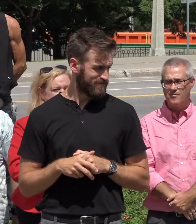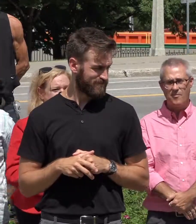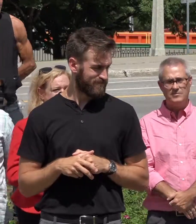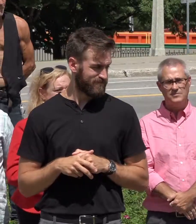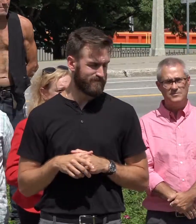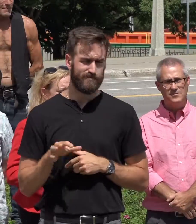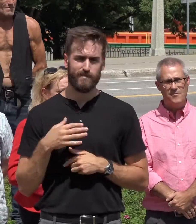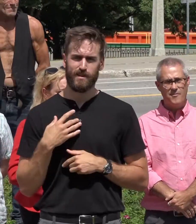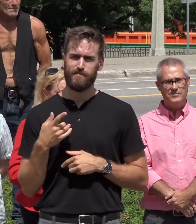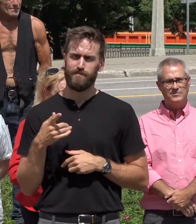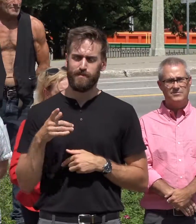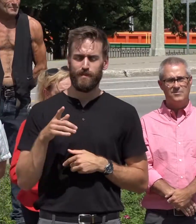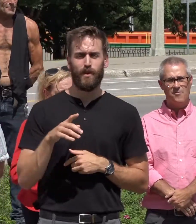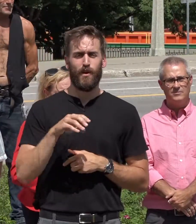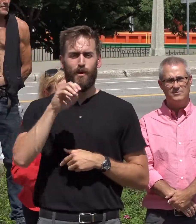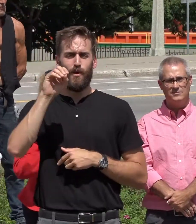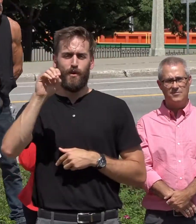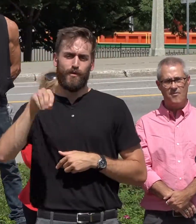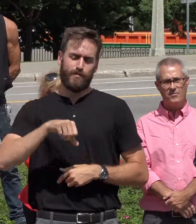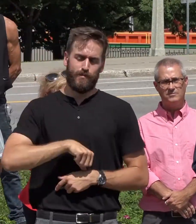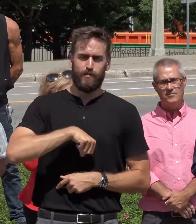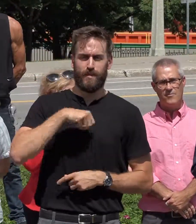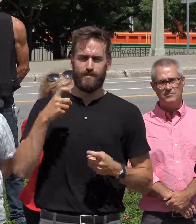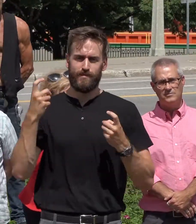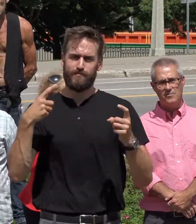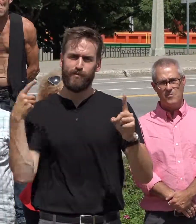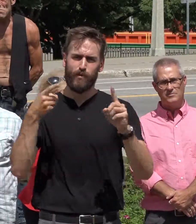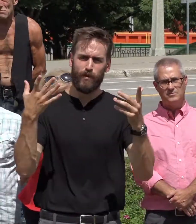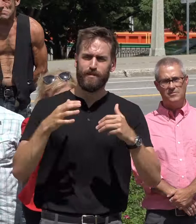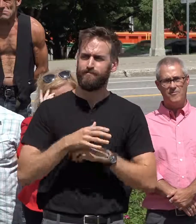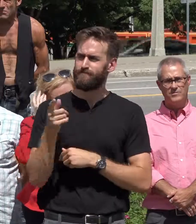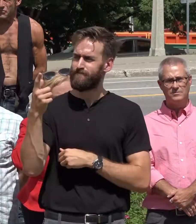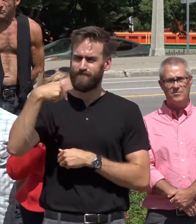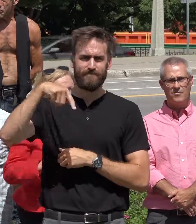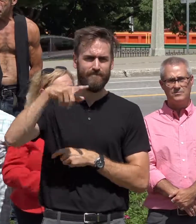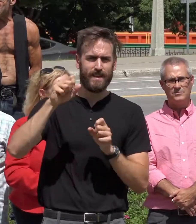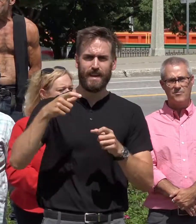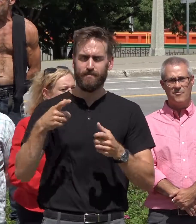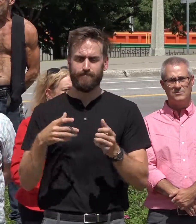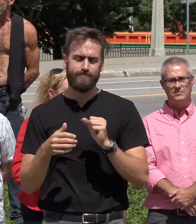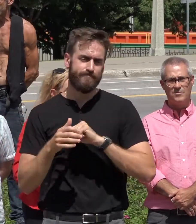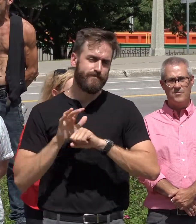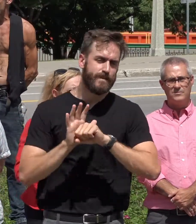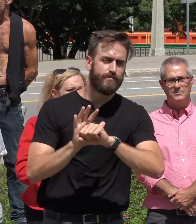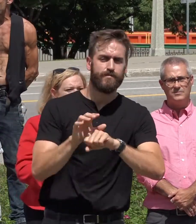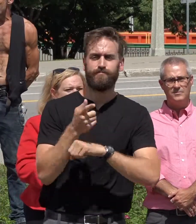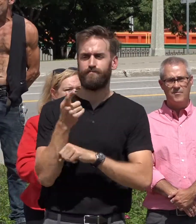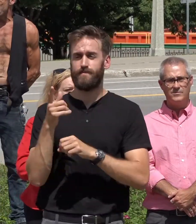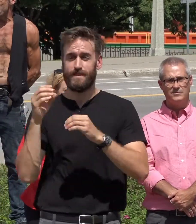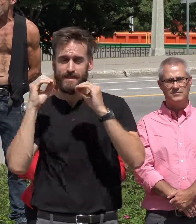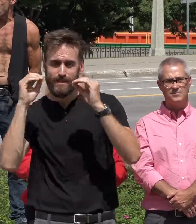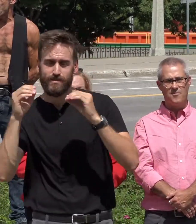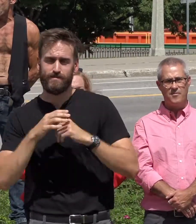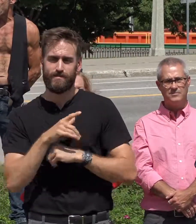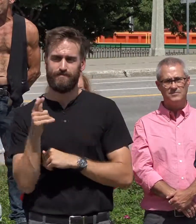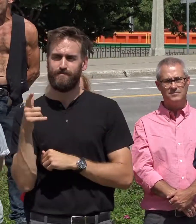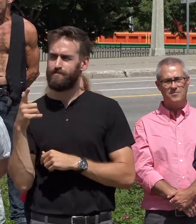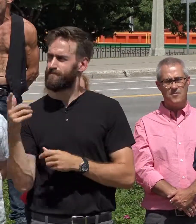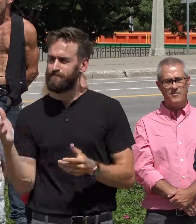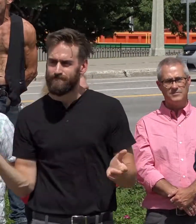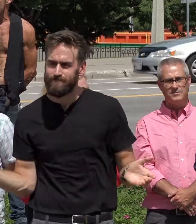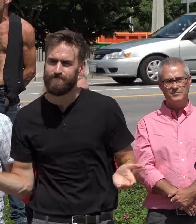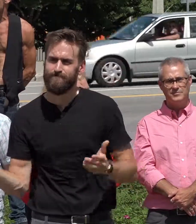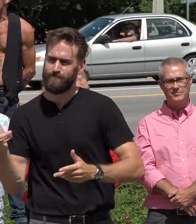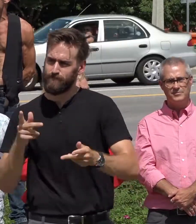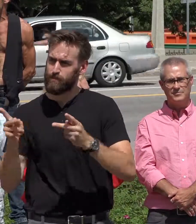The mission of the Ottawa Capital Pride Festival is to create an environment for advocacy, education, and the fostering of a